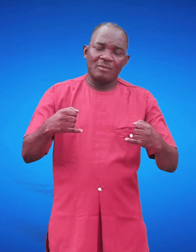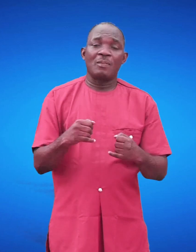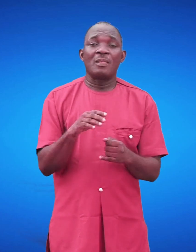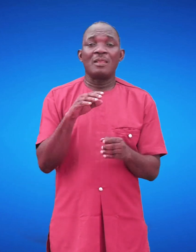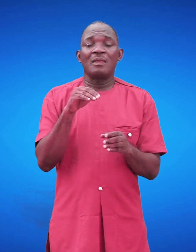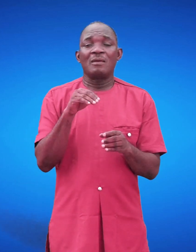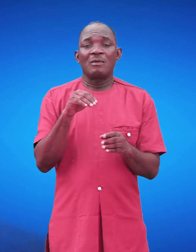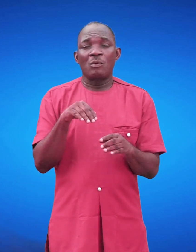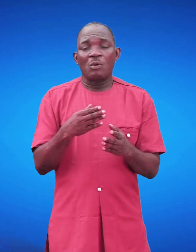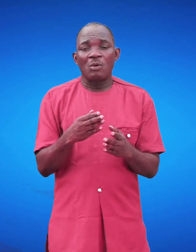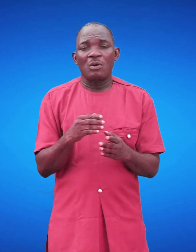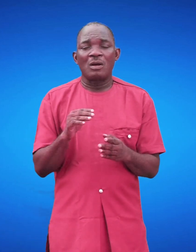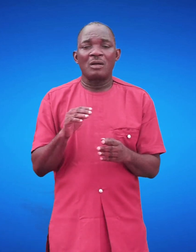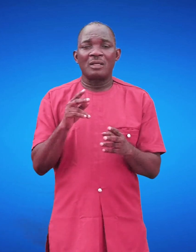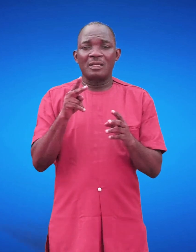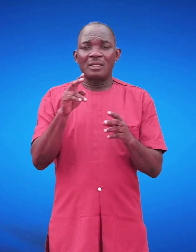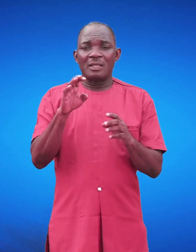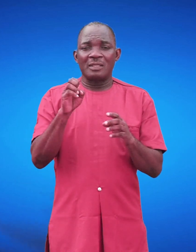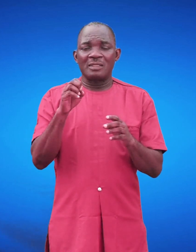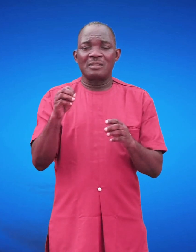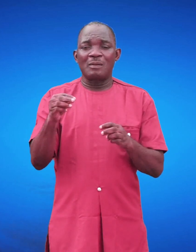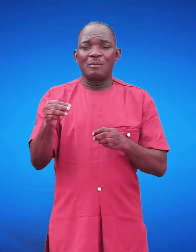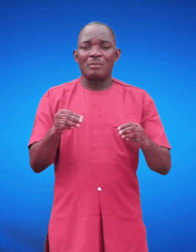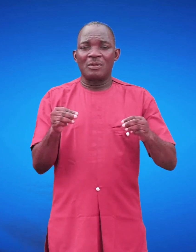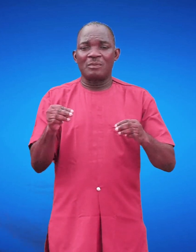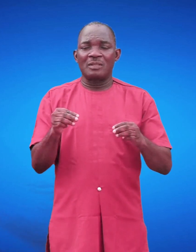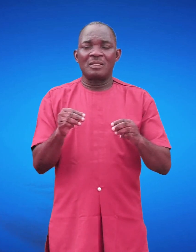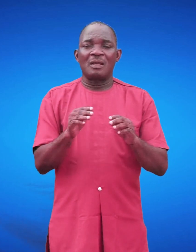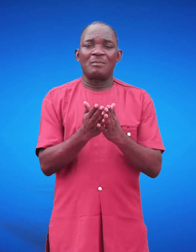our case management manual.